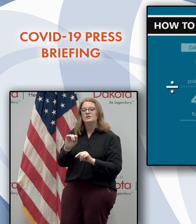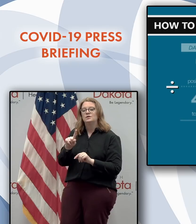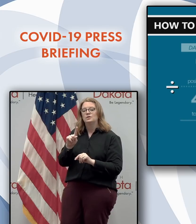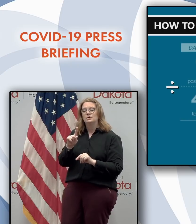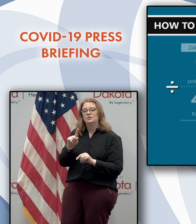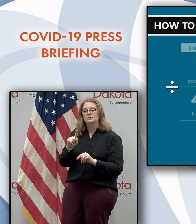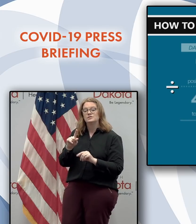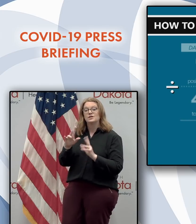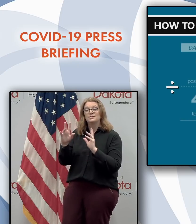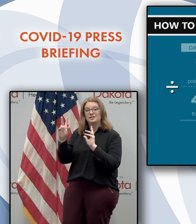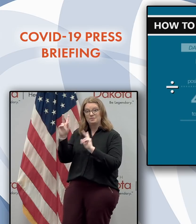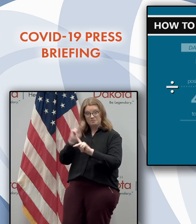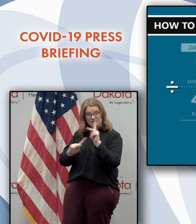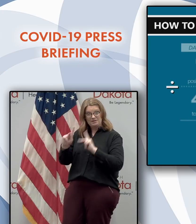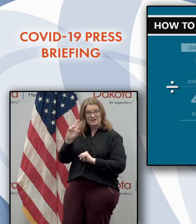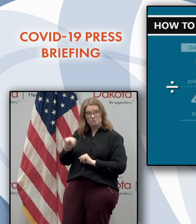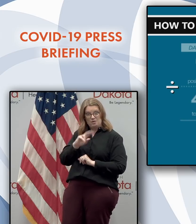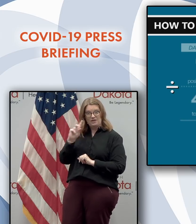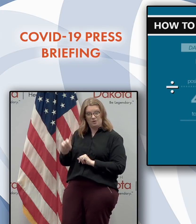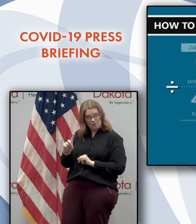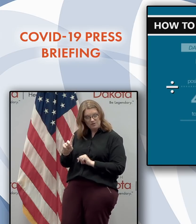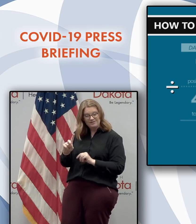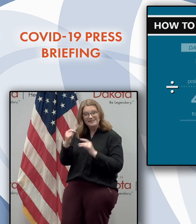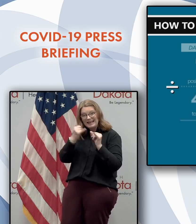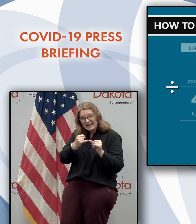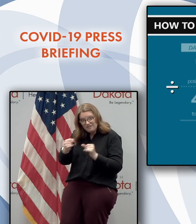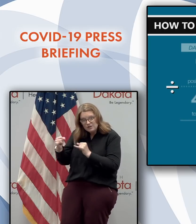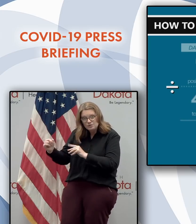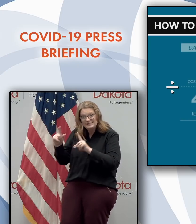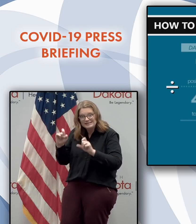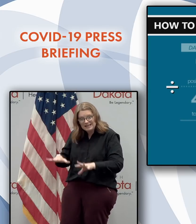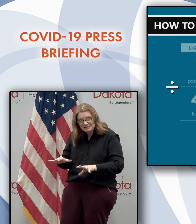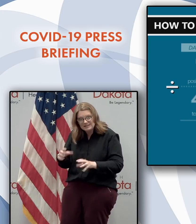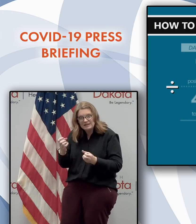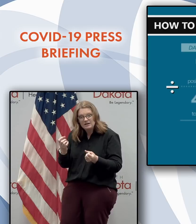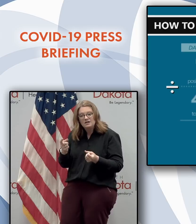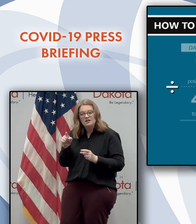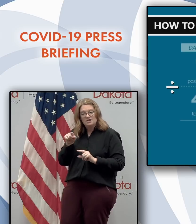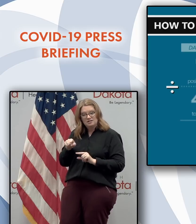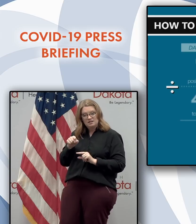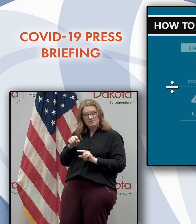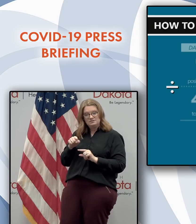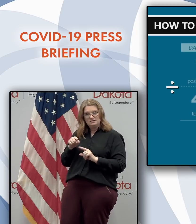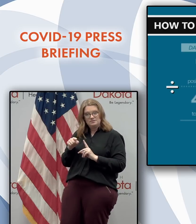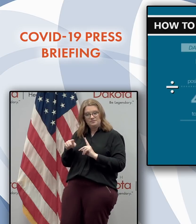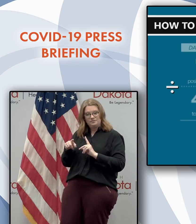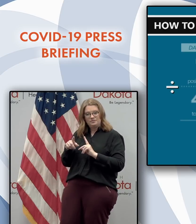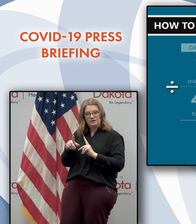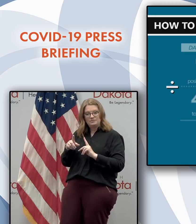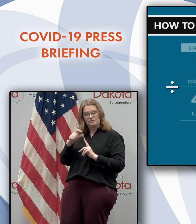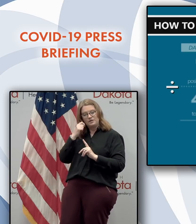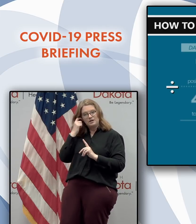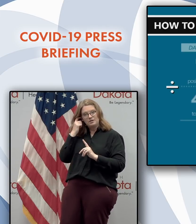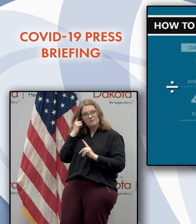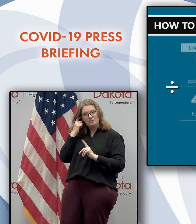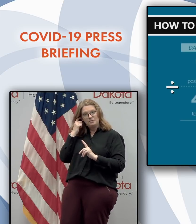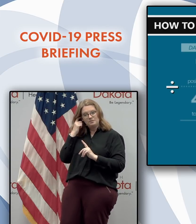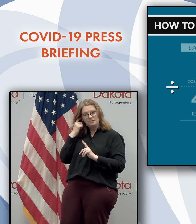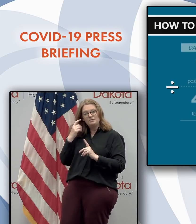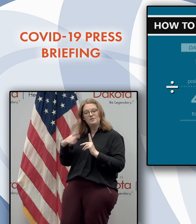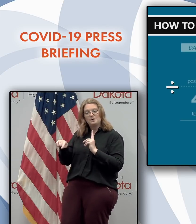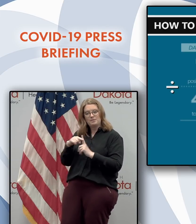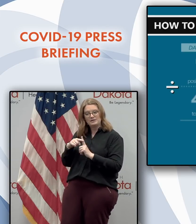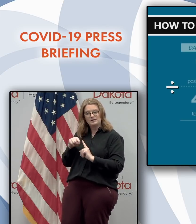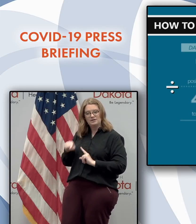us, of the people in North Dakota, individuals that we've tested, how many of them have turned out to have it. And that's